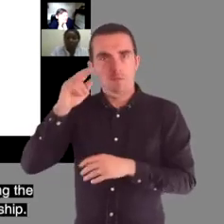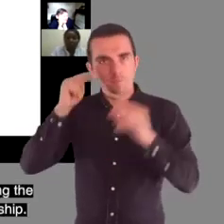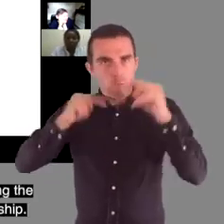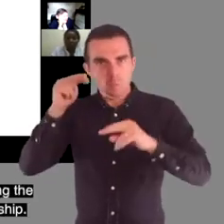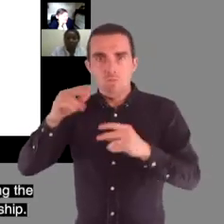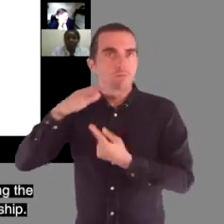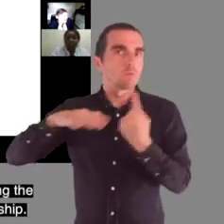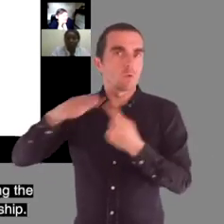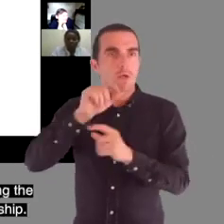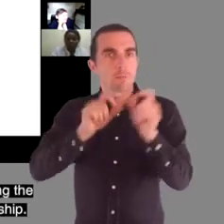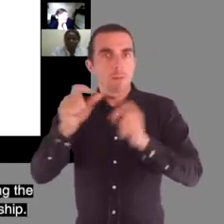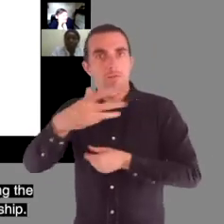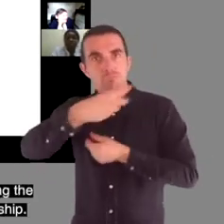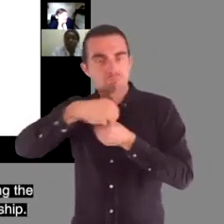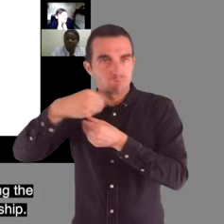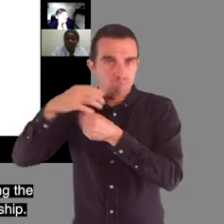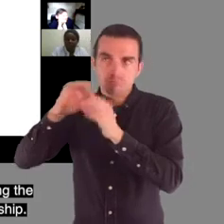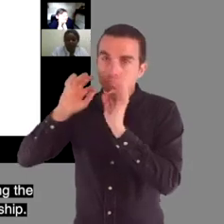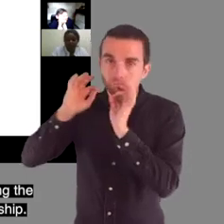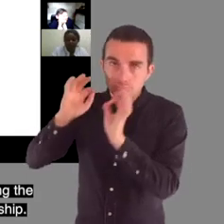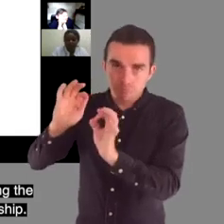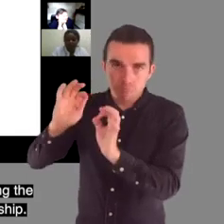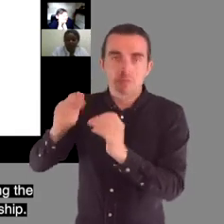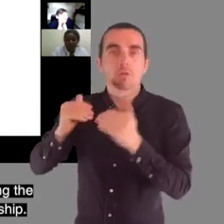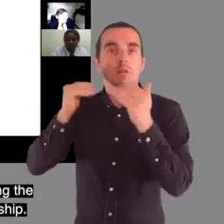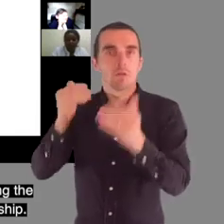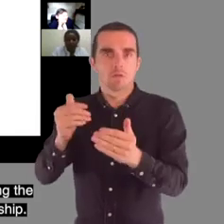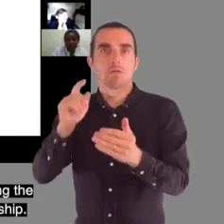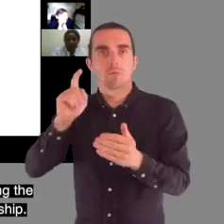they are representing the views of their entire membership.